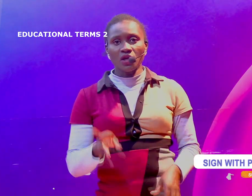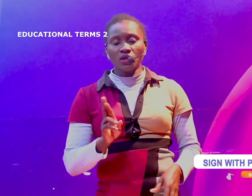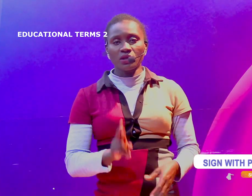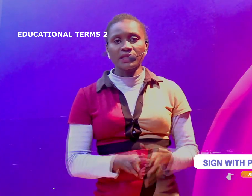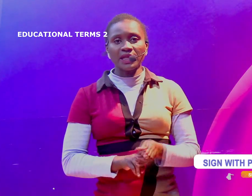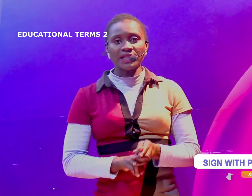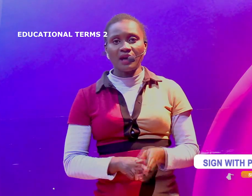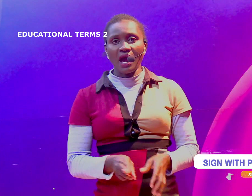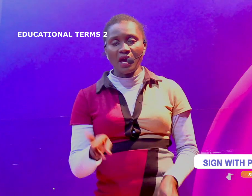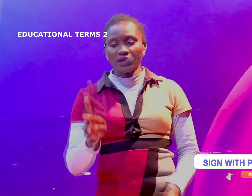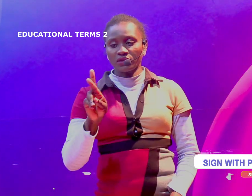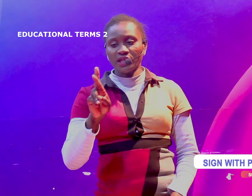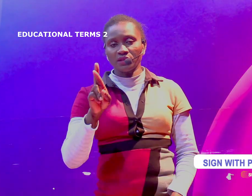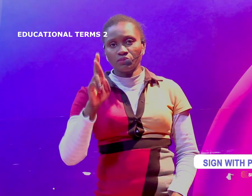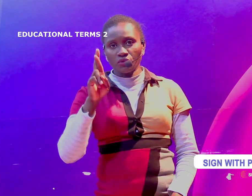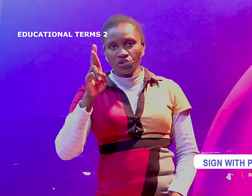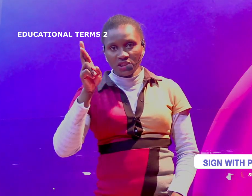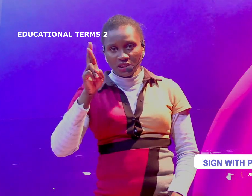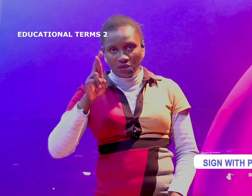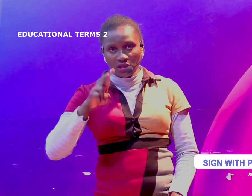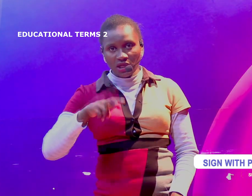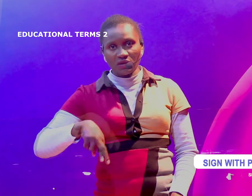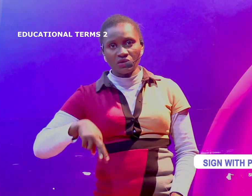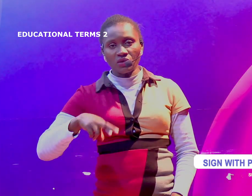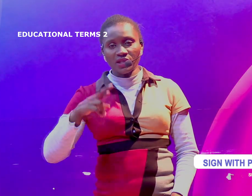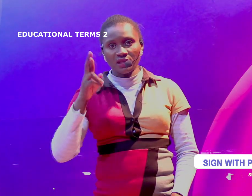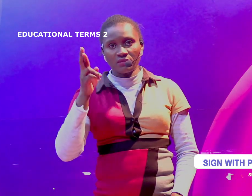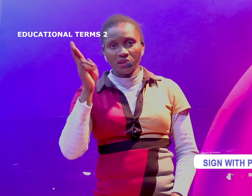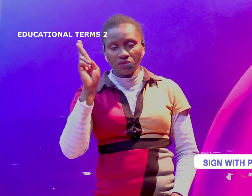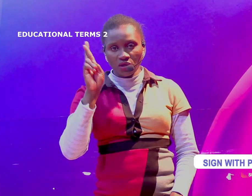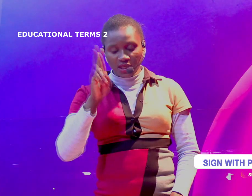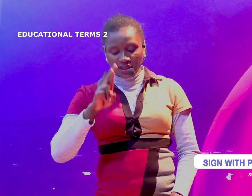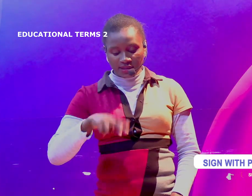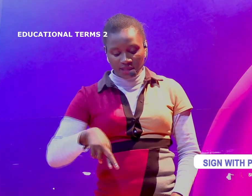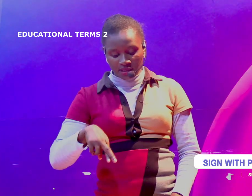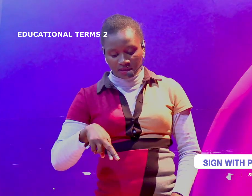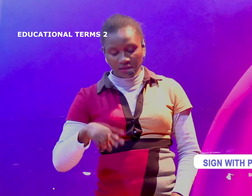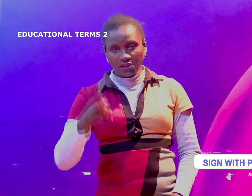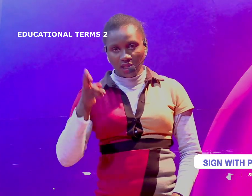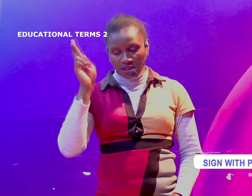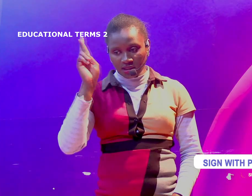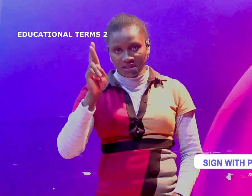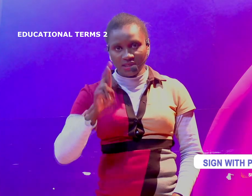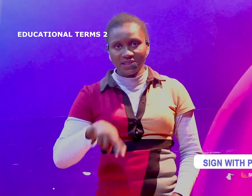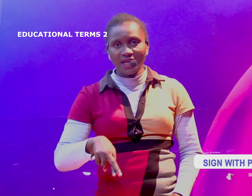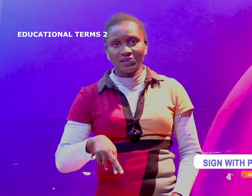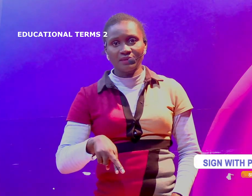using letter R, you'll just push it downward like you're drawing something. So result, like this, results.